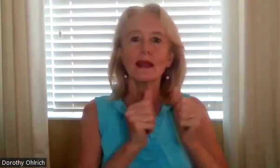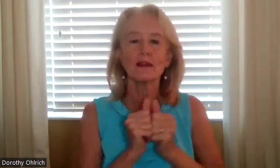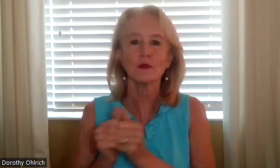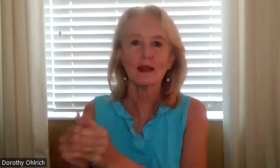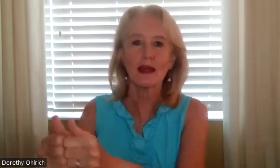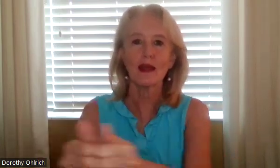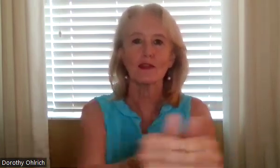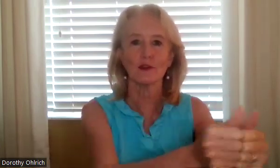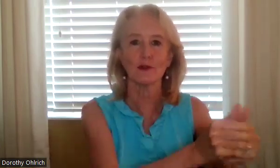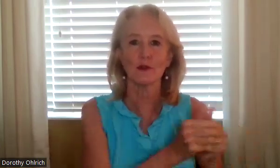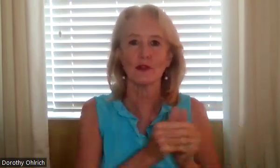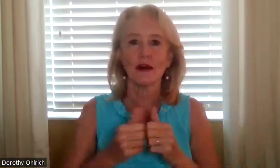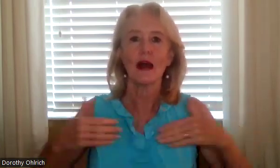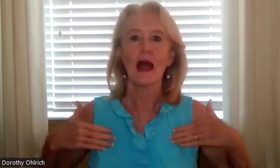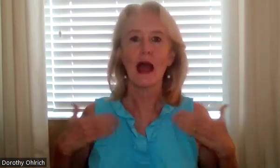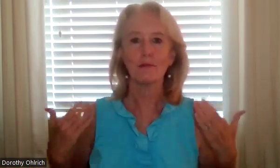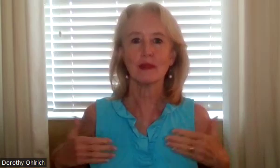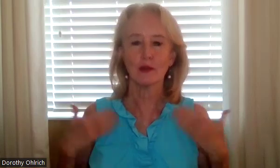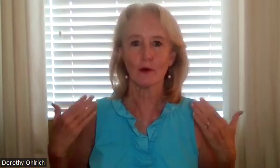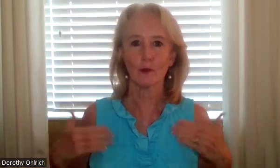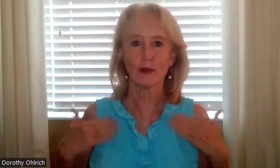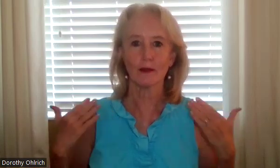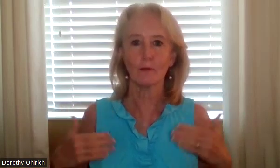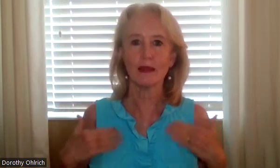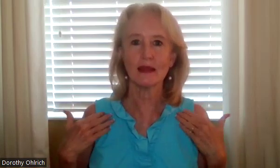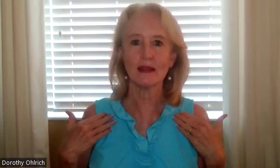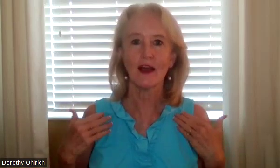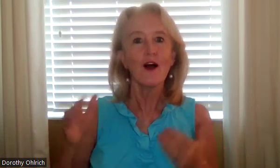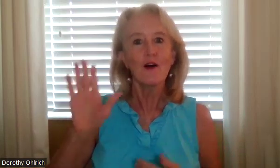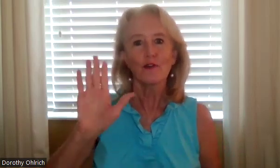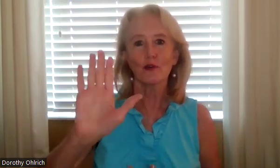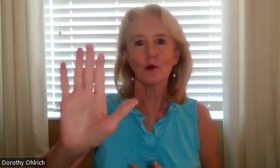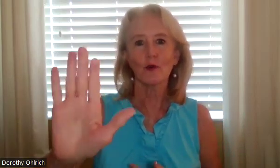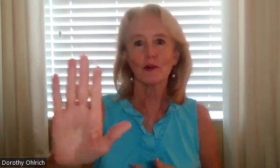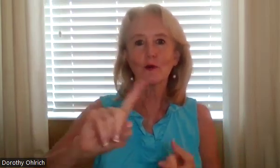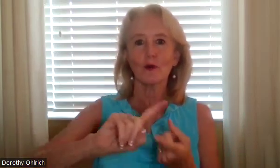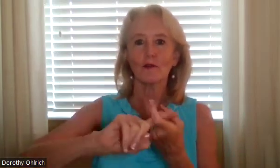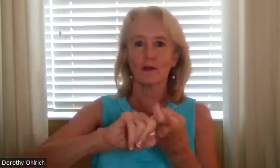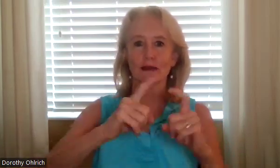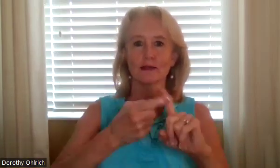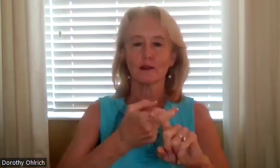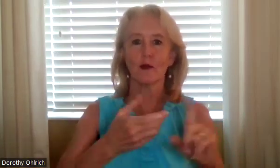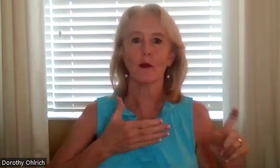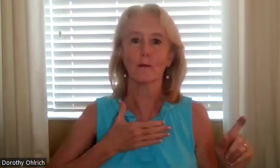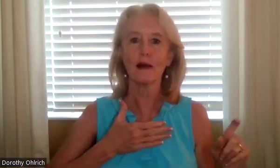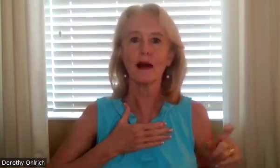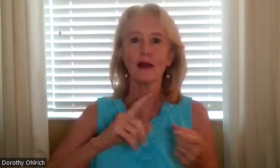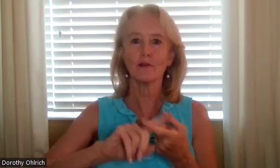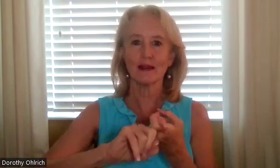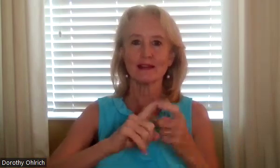we get together, the happier we'll be. For your friends are my